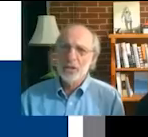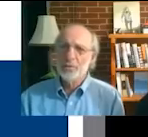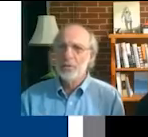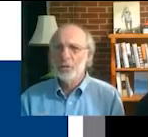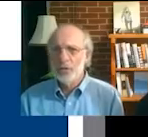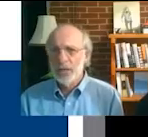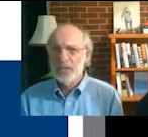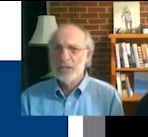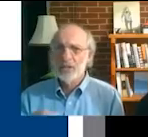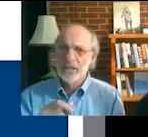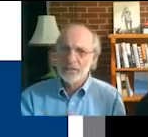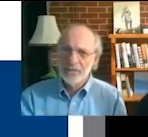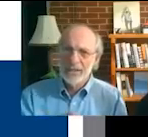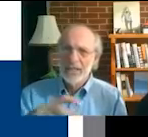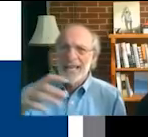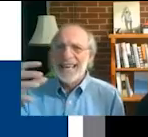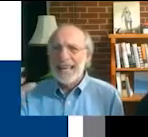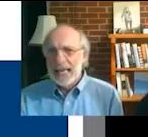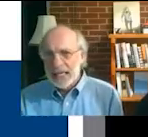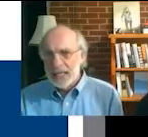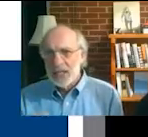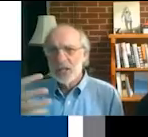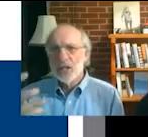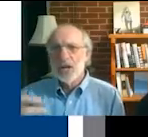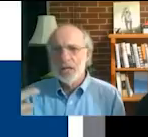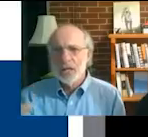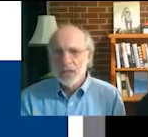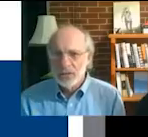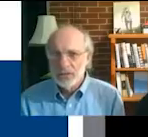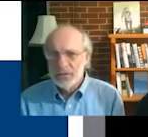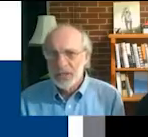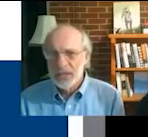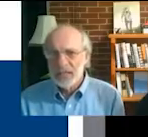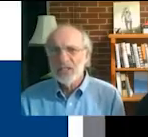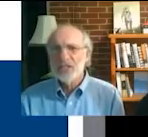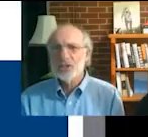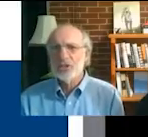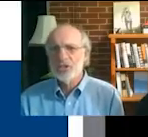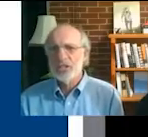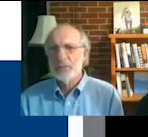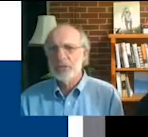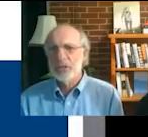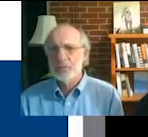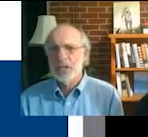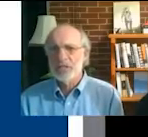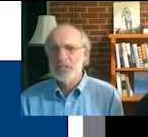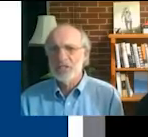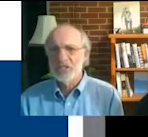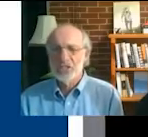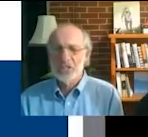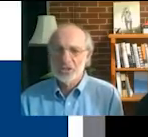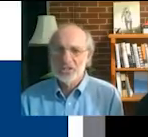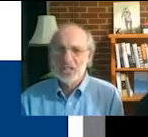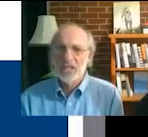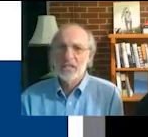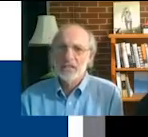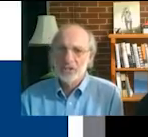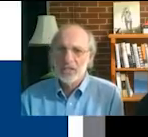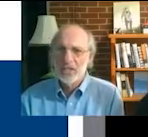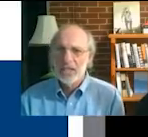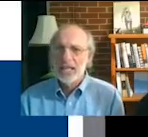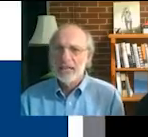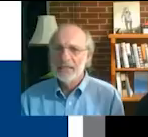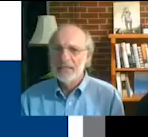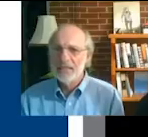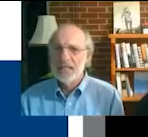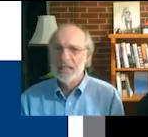do a lot of programming. You don't have to add a lot of additional steps to the process. You teach the sign and the